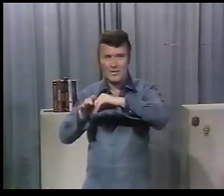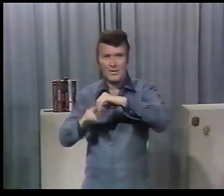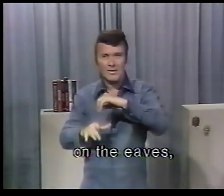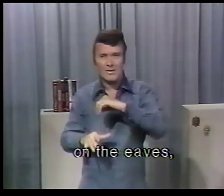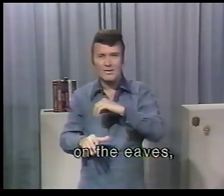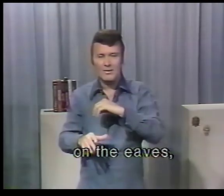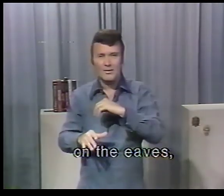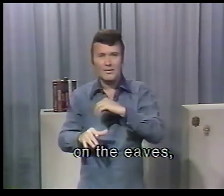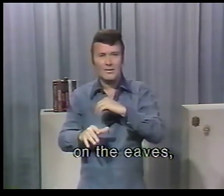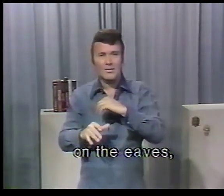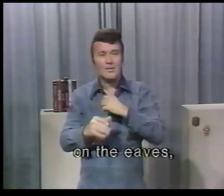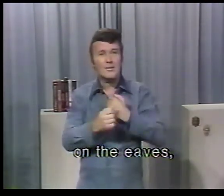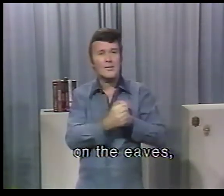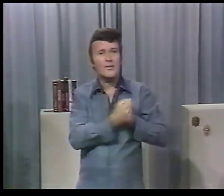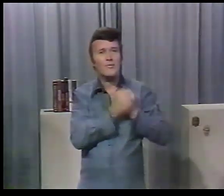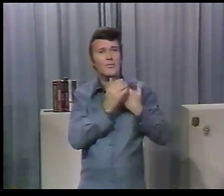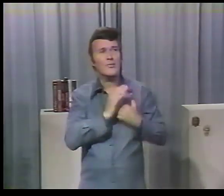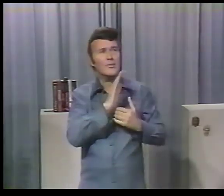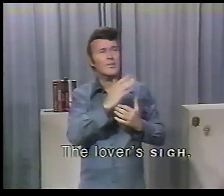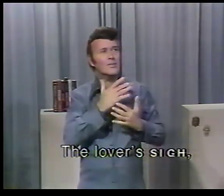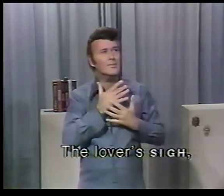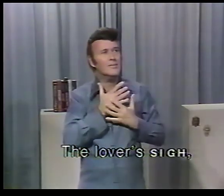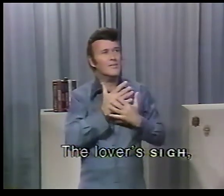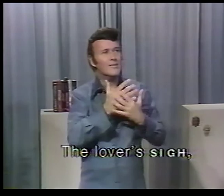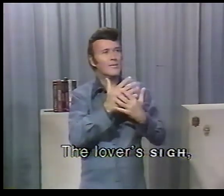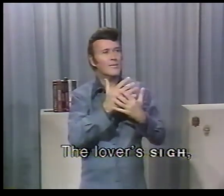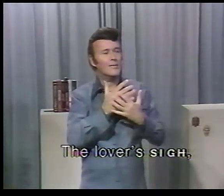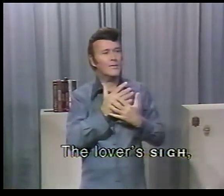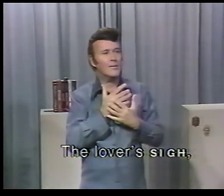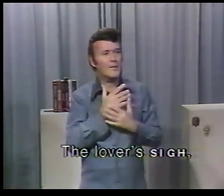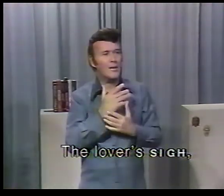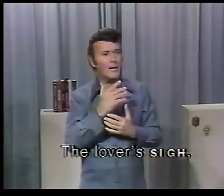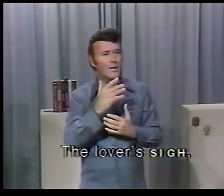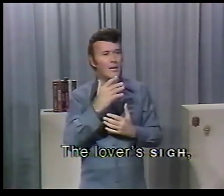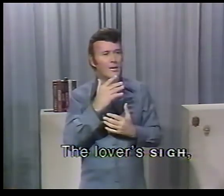pitter-patter on the eaves, the lover's sigh,